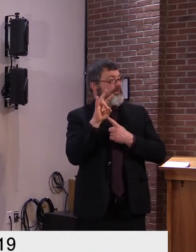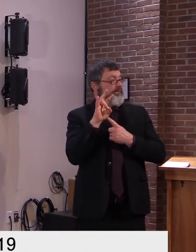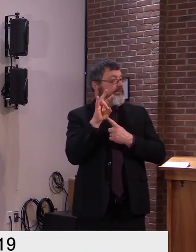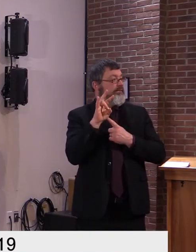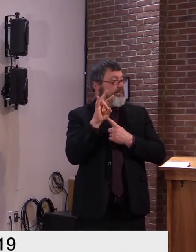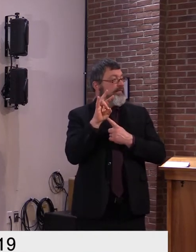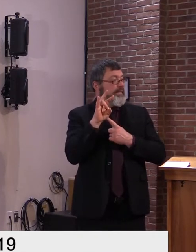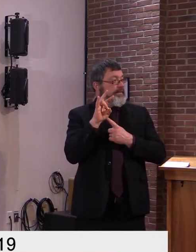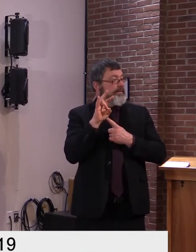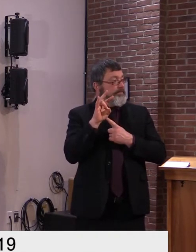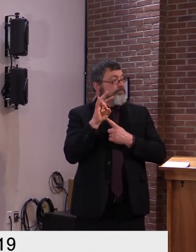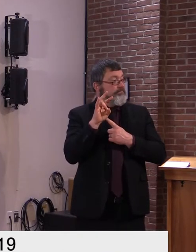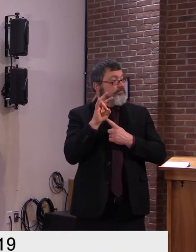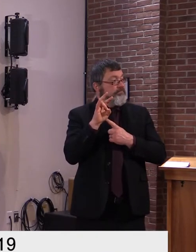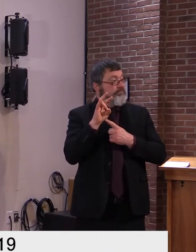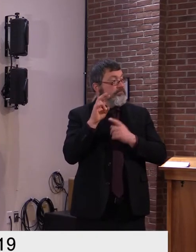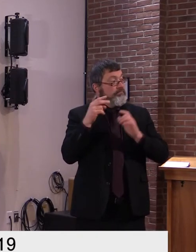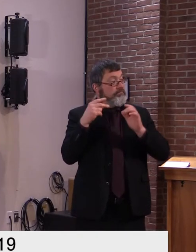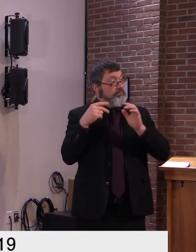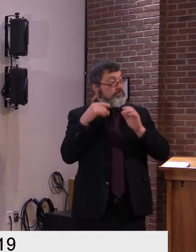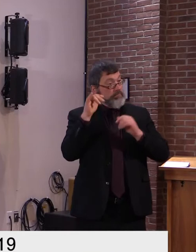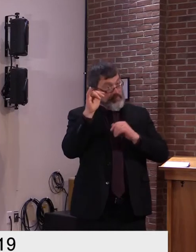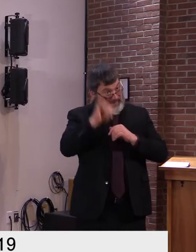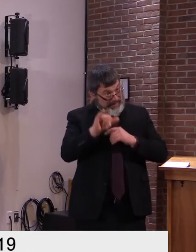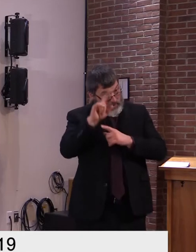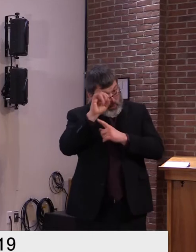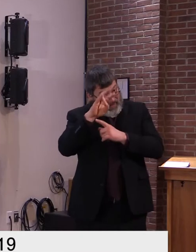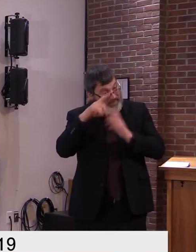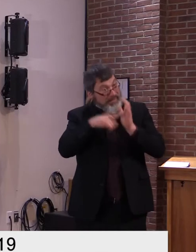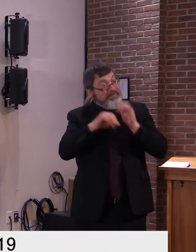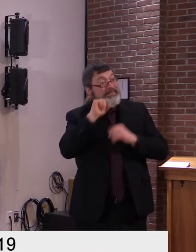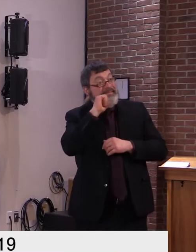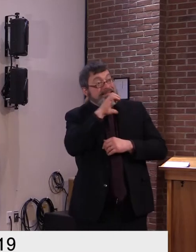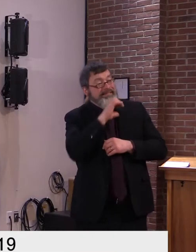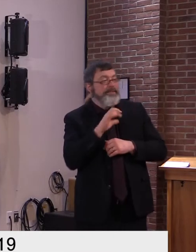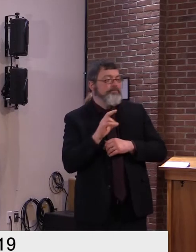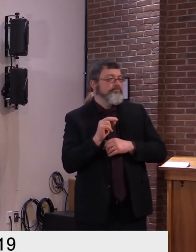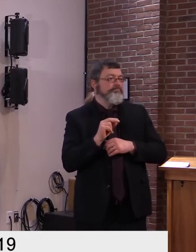homes. Some deaths occur outside of nursing homes.